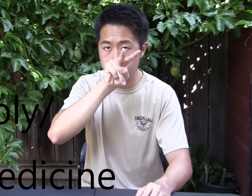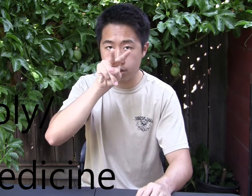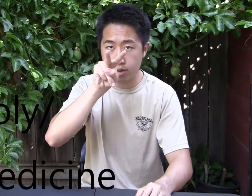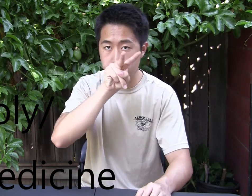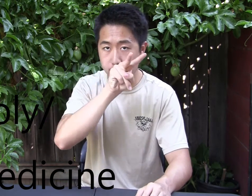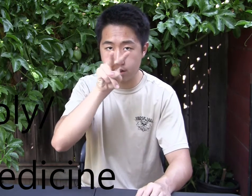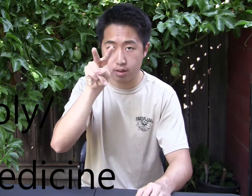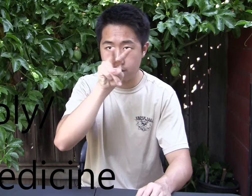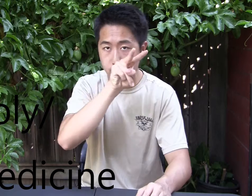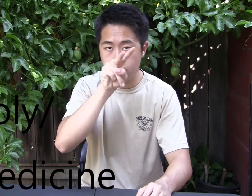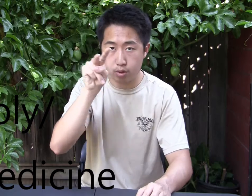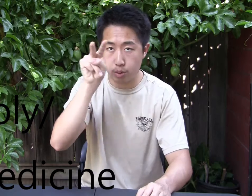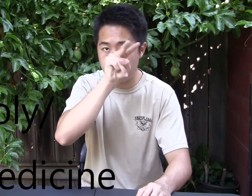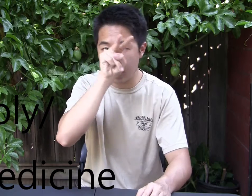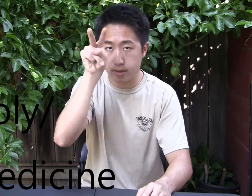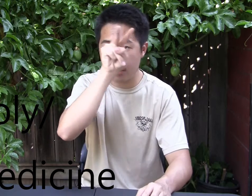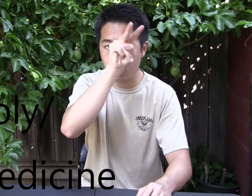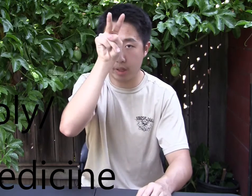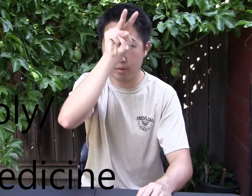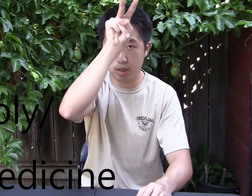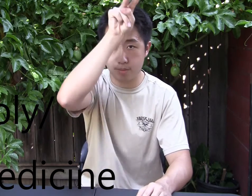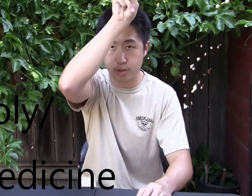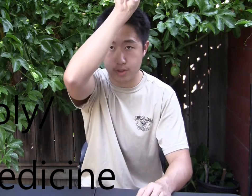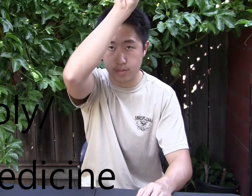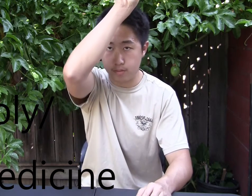Imagine this as two eyes wavering upwards.